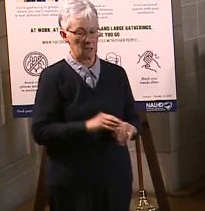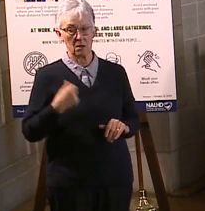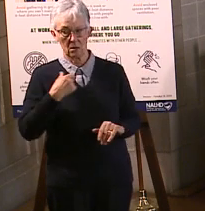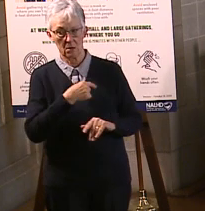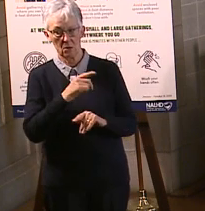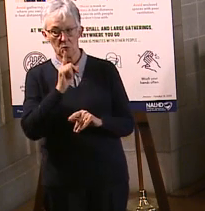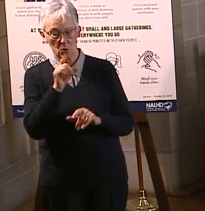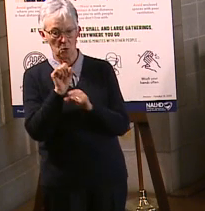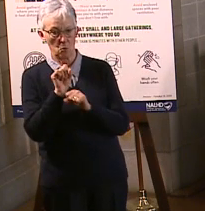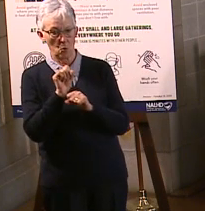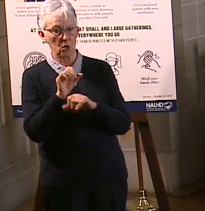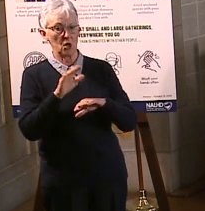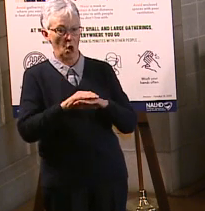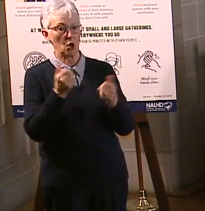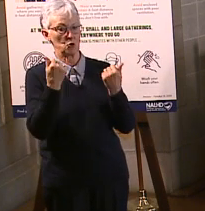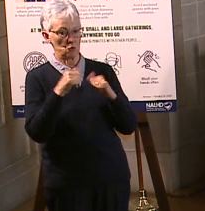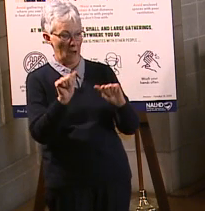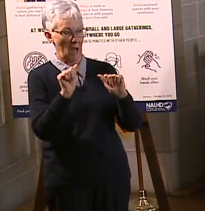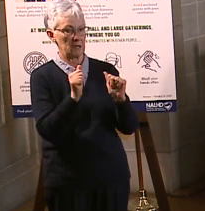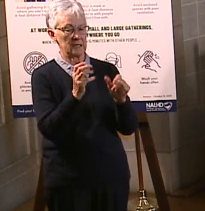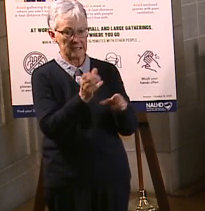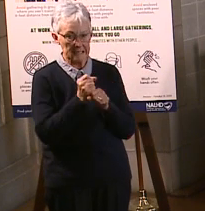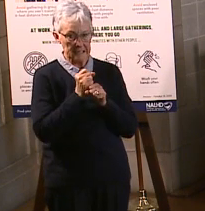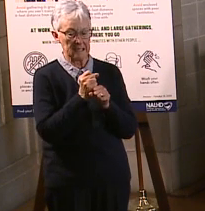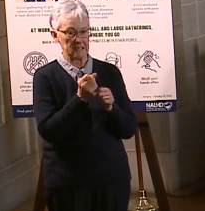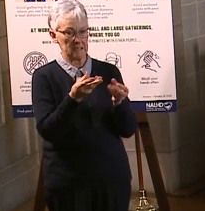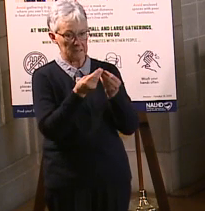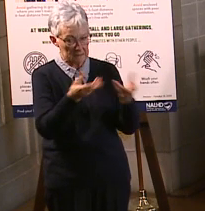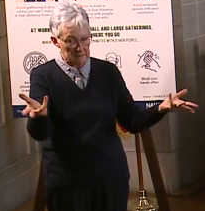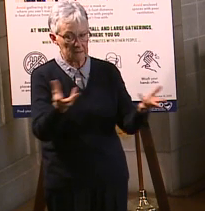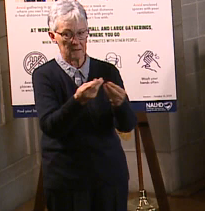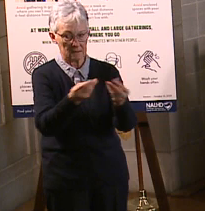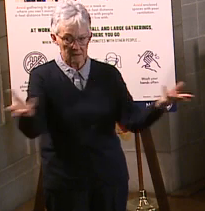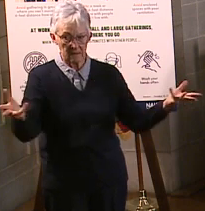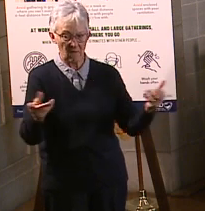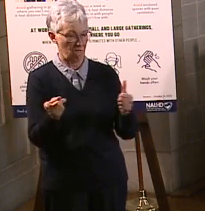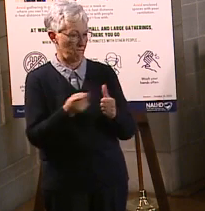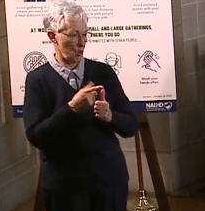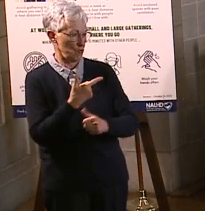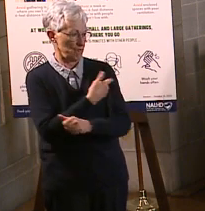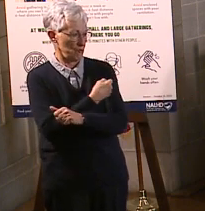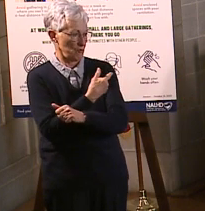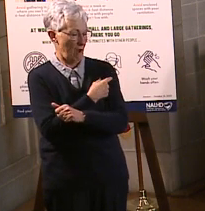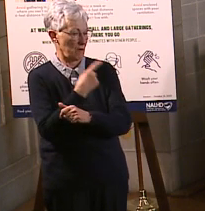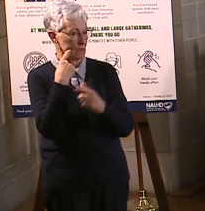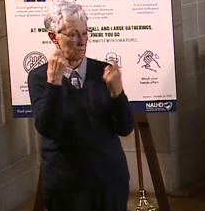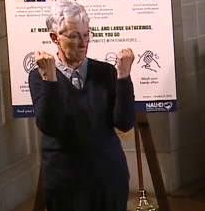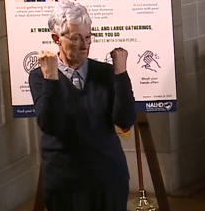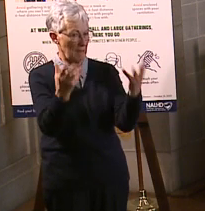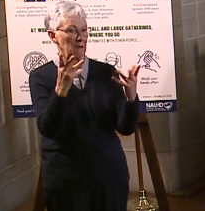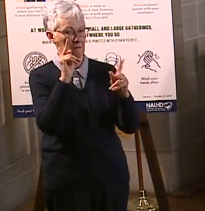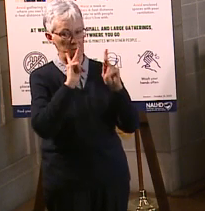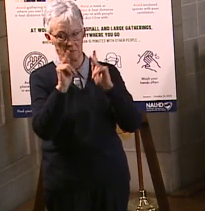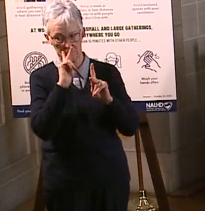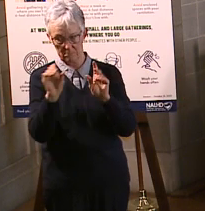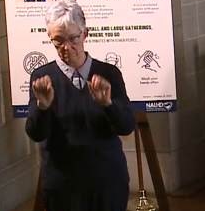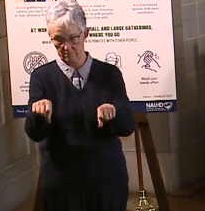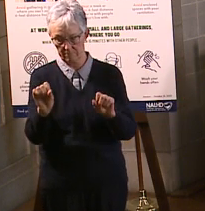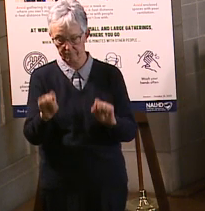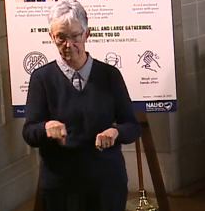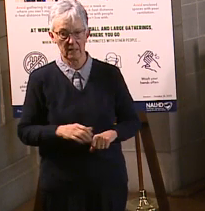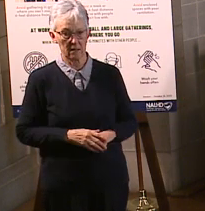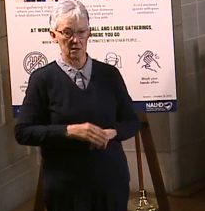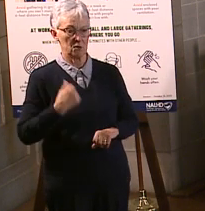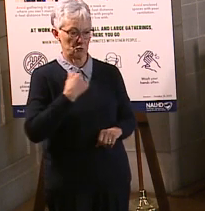on that first dose with 97% of what was received has been administered. And so we